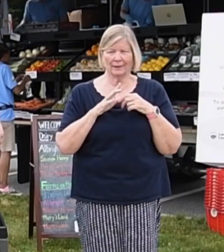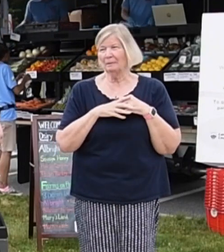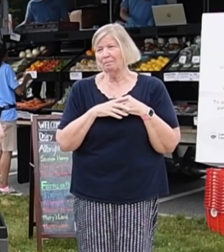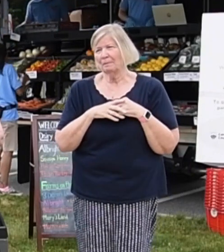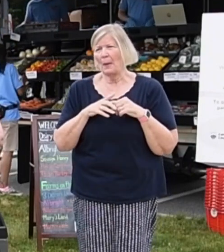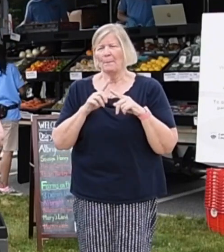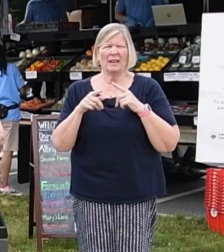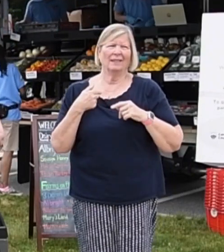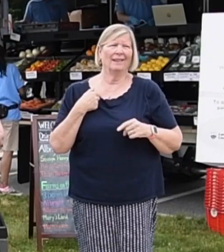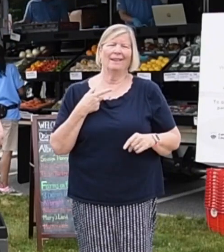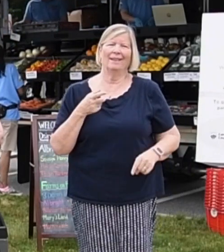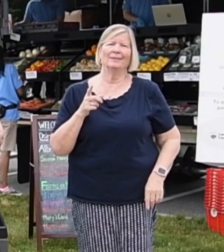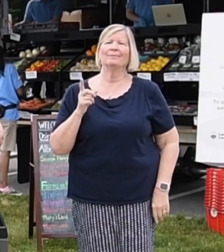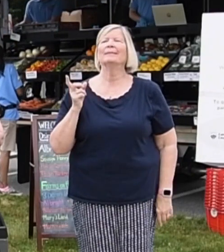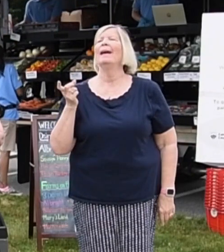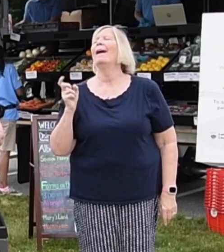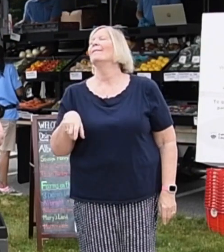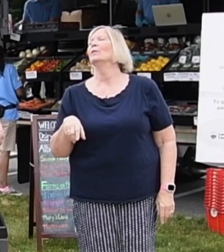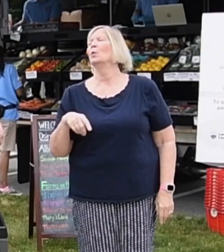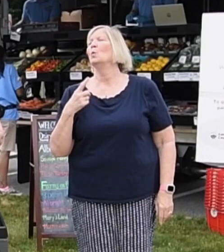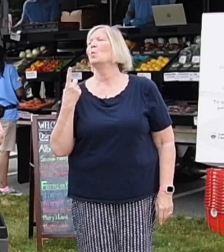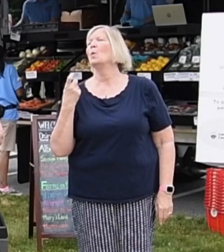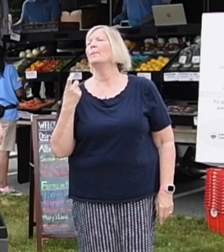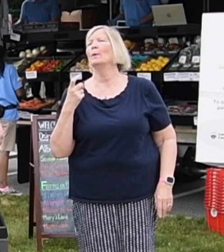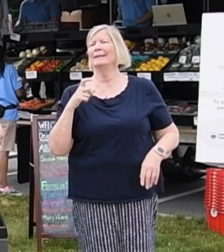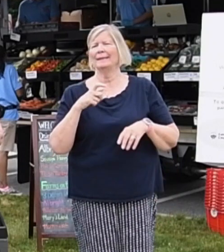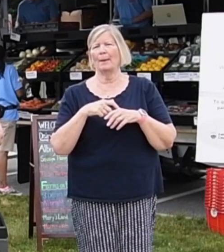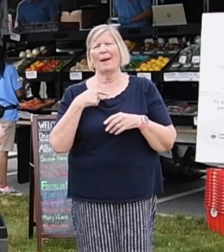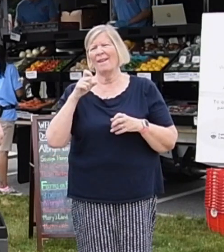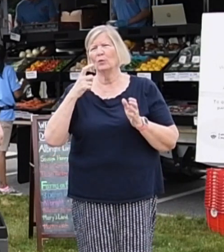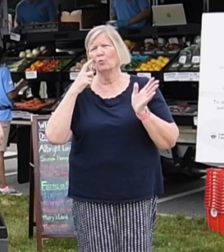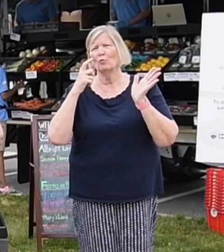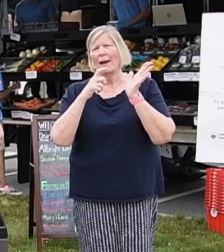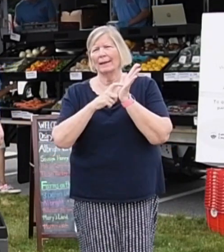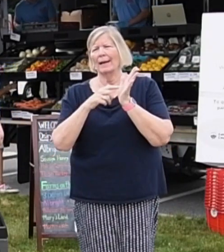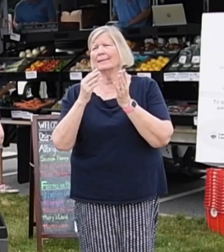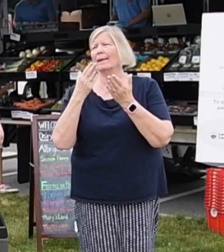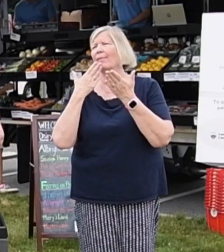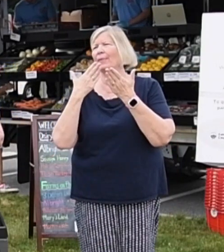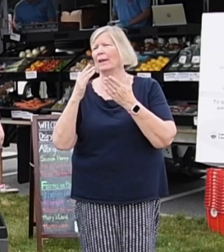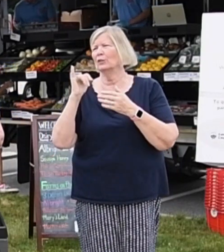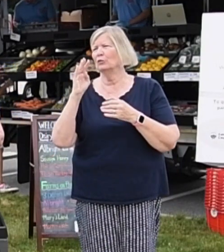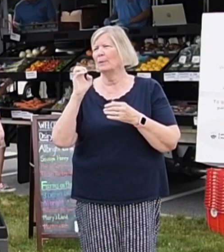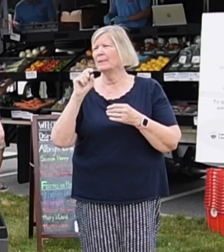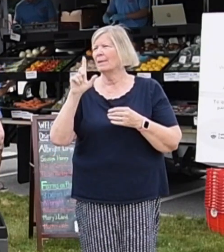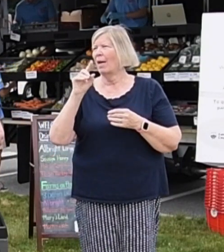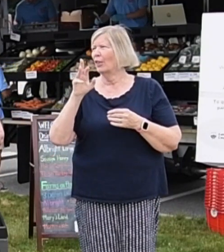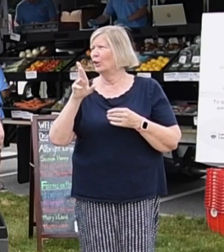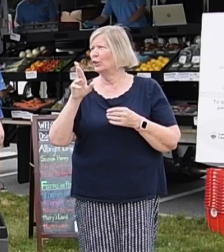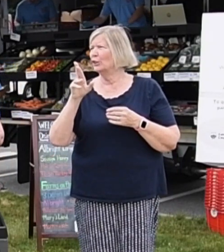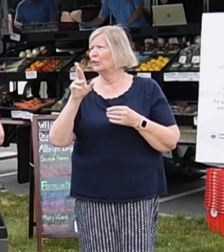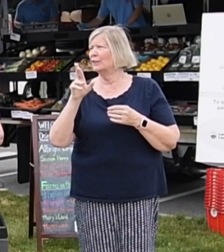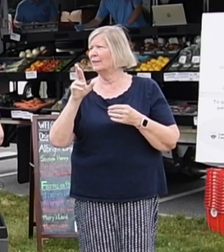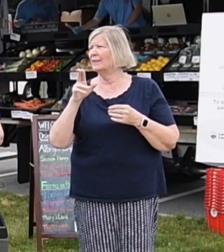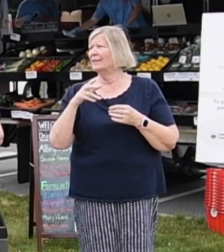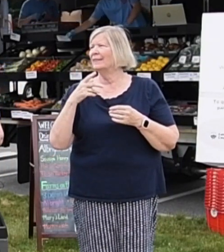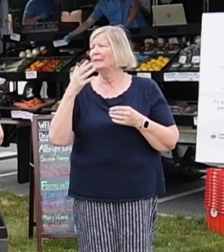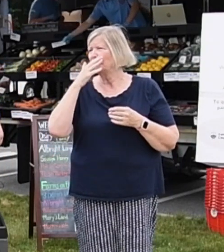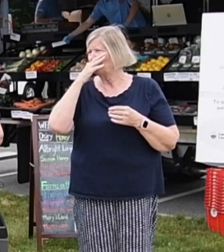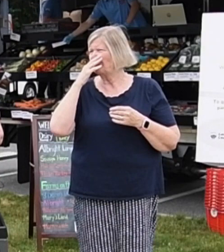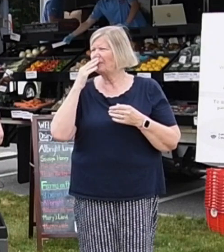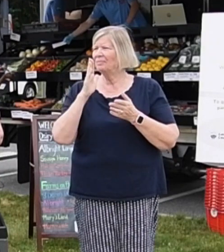do have to just one more time recognize and thank James Zoller.